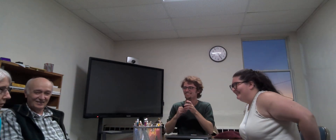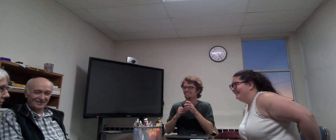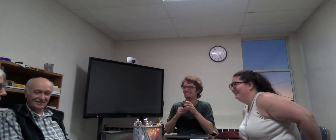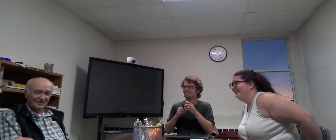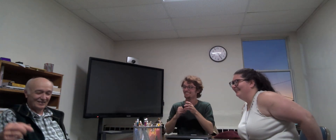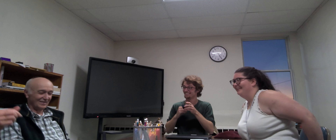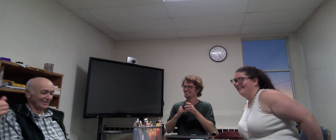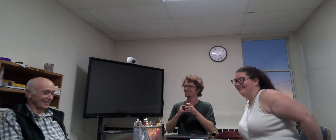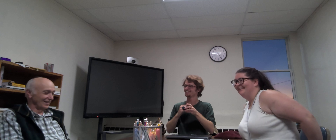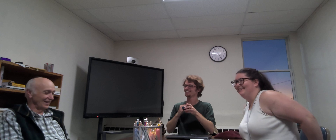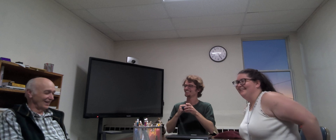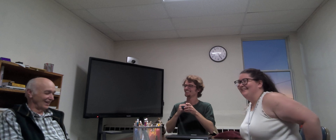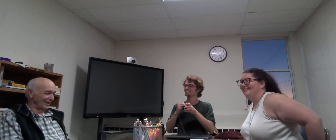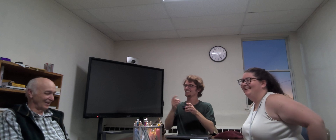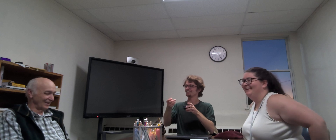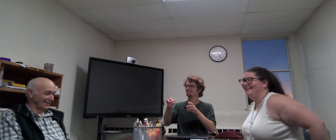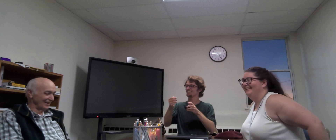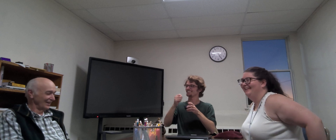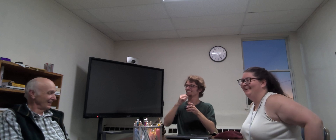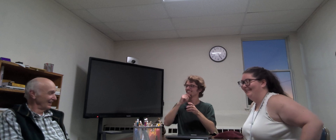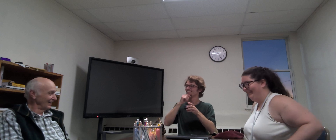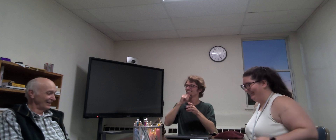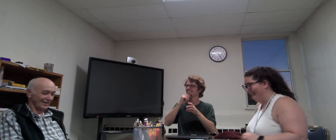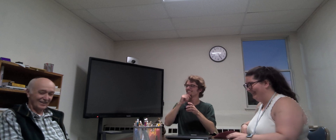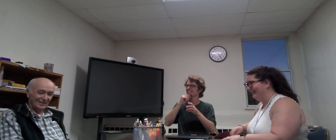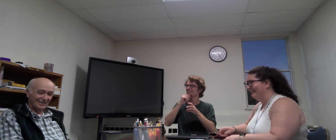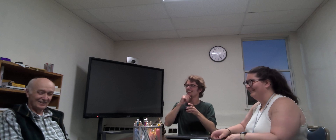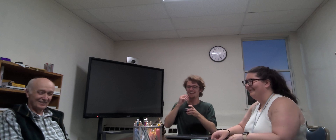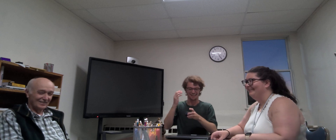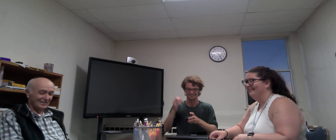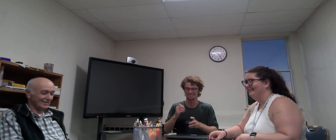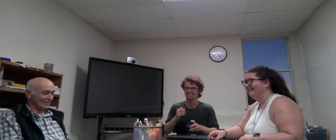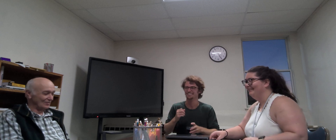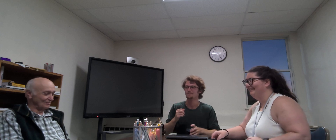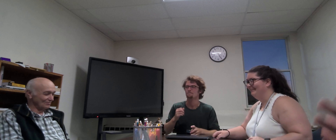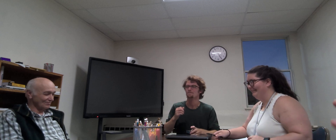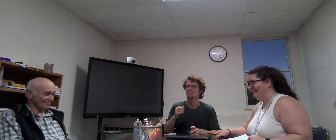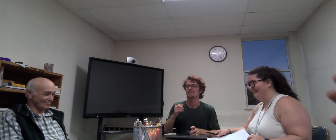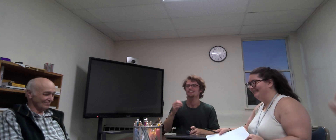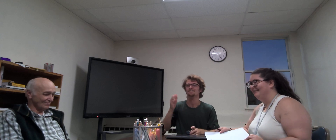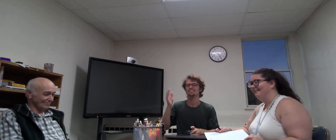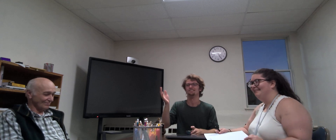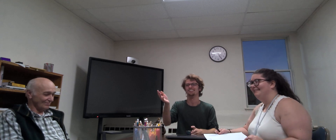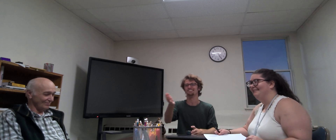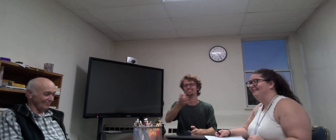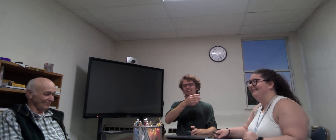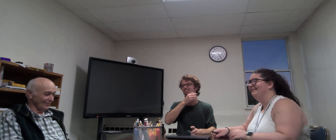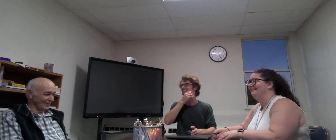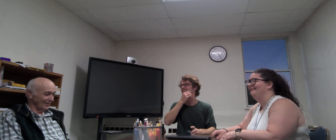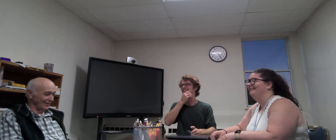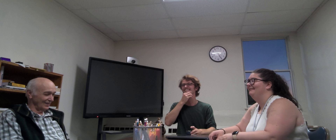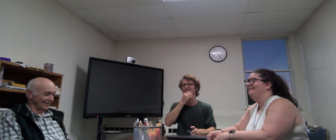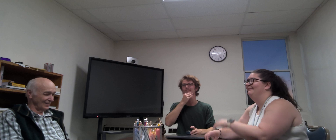Okay, Does that look right? yeah. Excellent. Yay. Does anybody have any unresolved